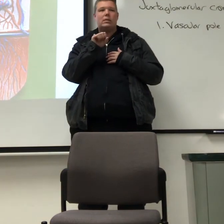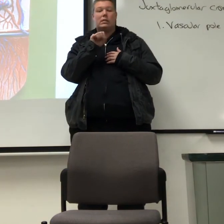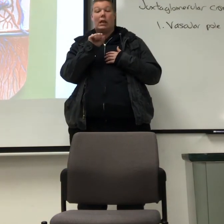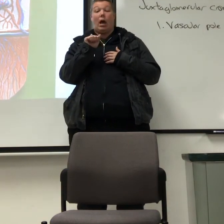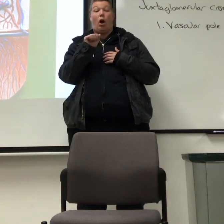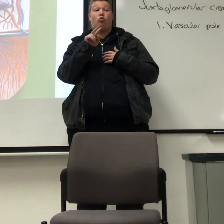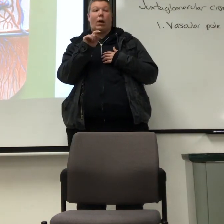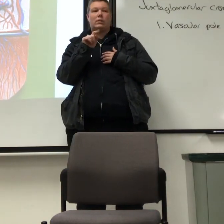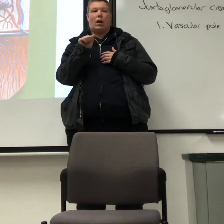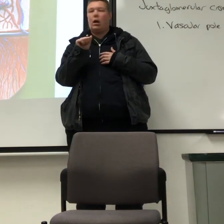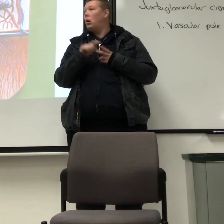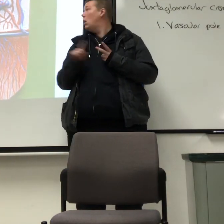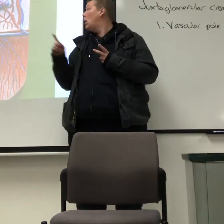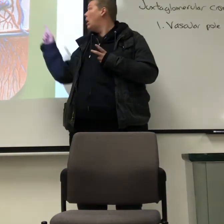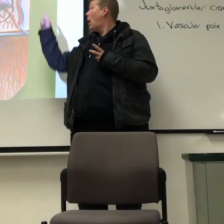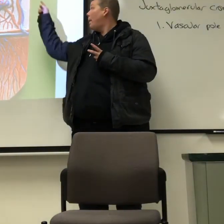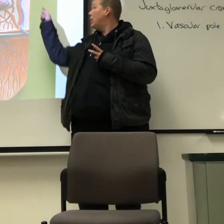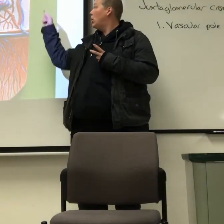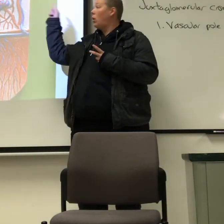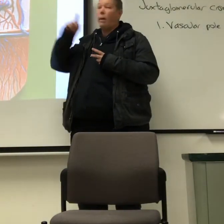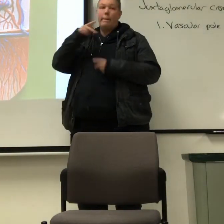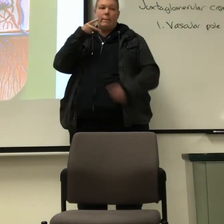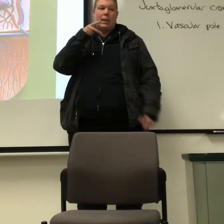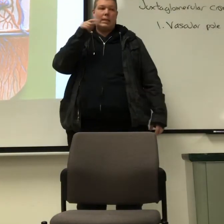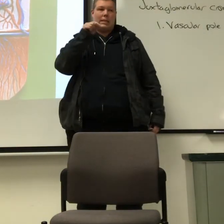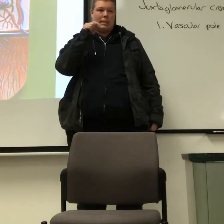here, that's the PT.